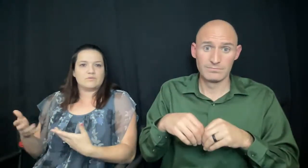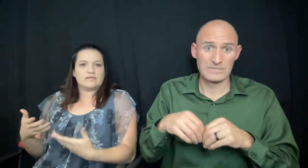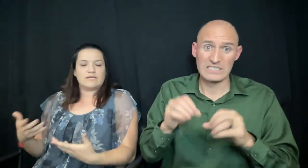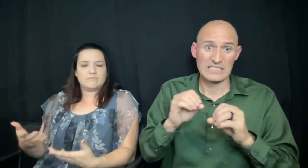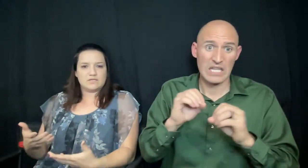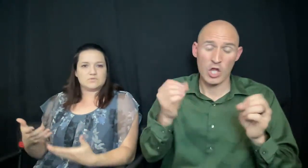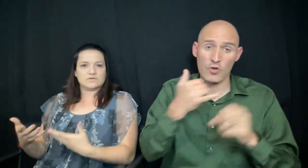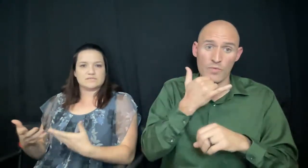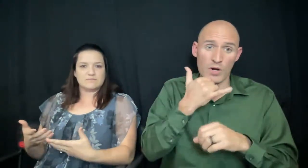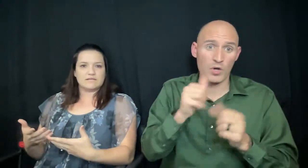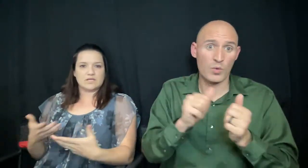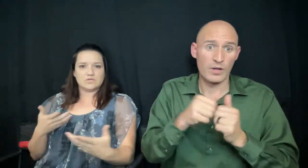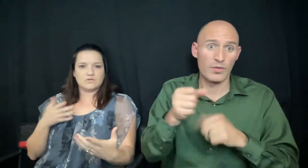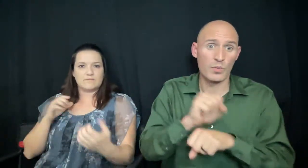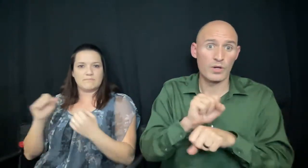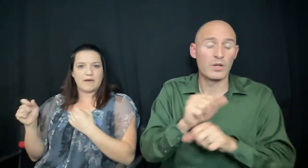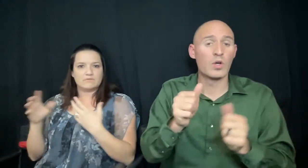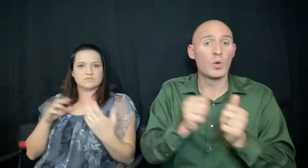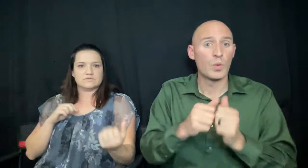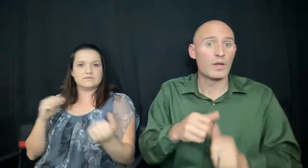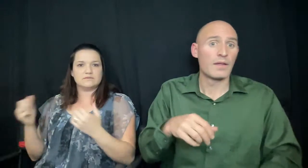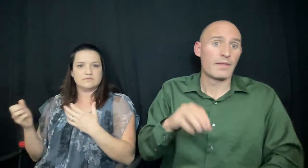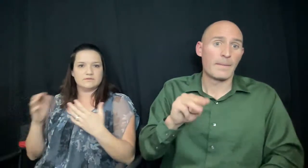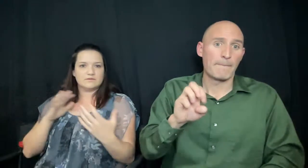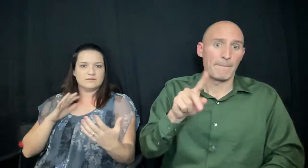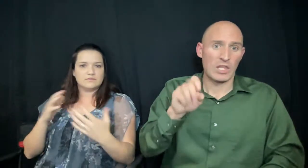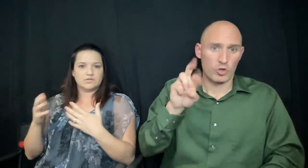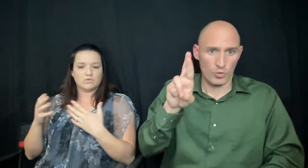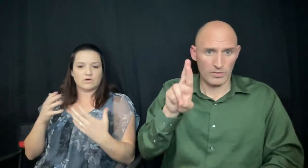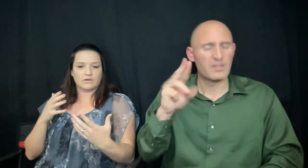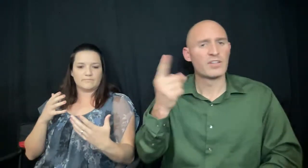getting a mentor, somebody that you can bounce your